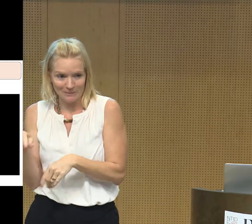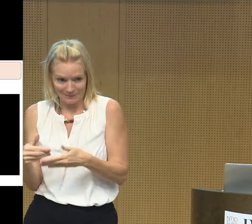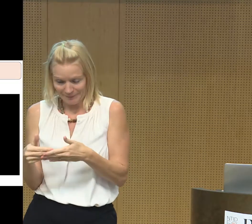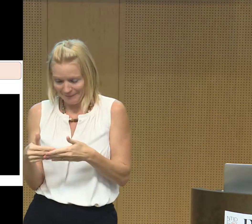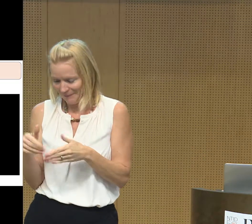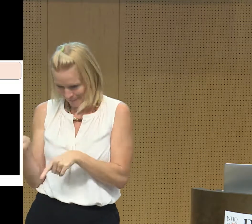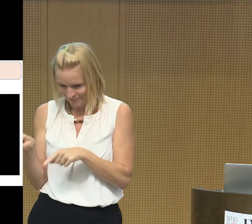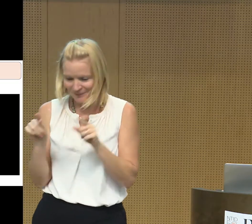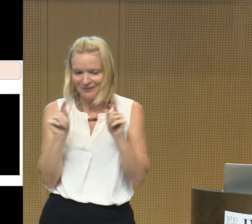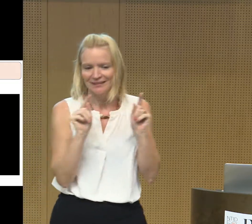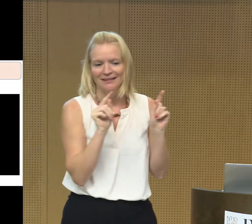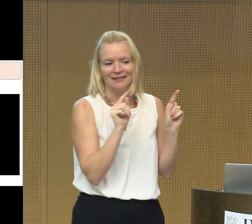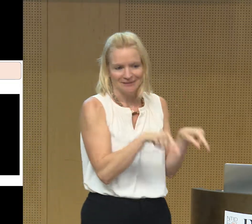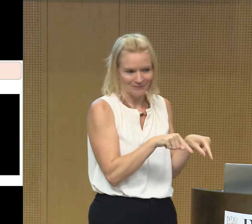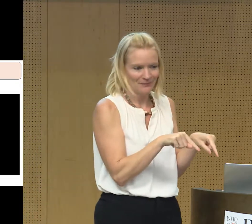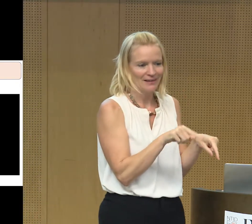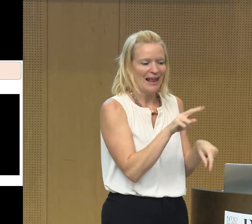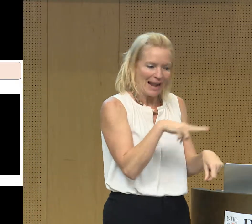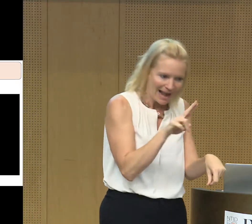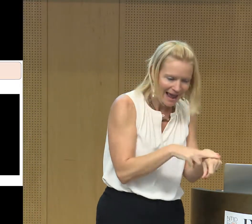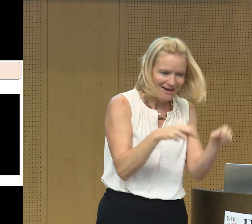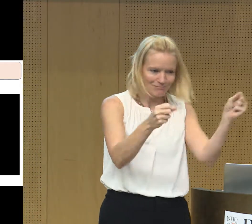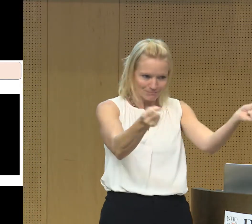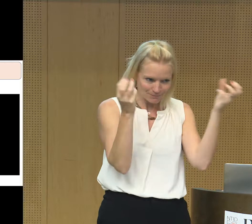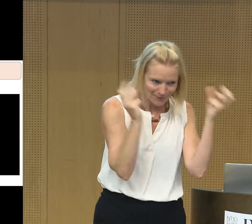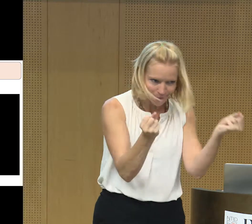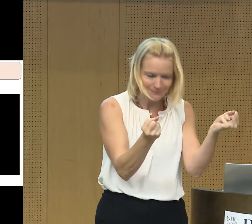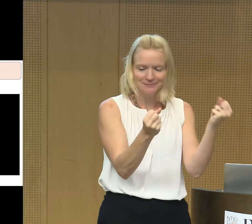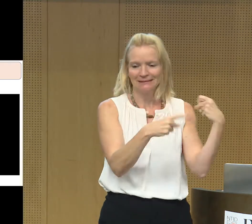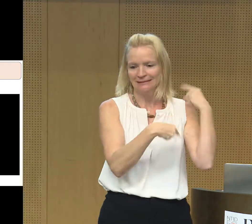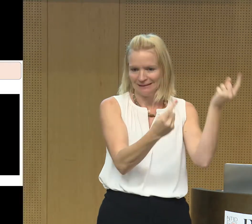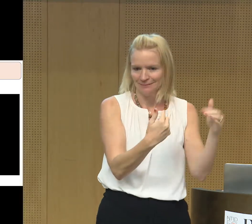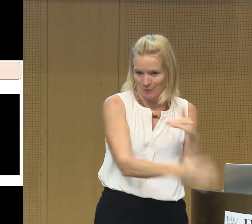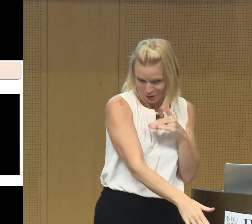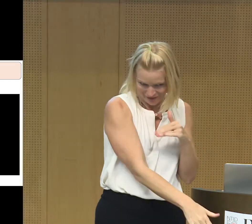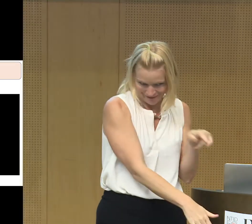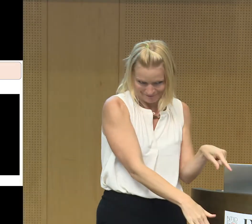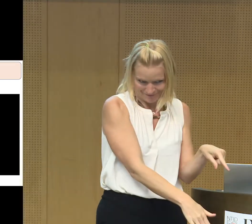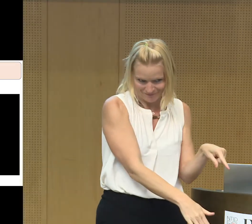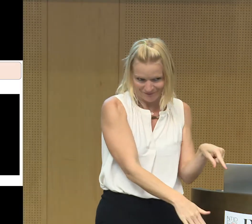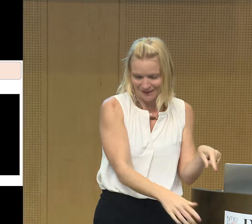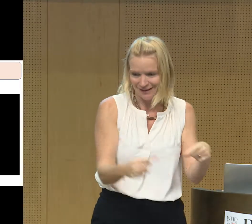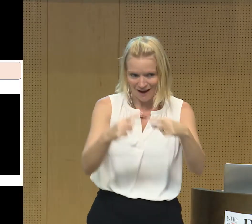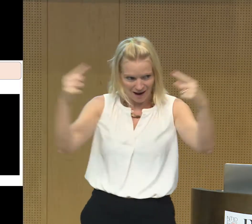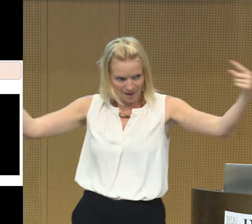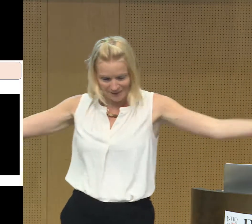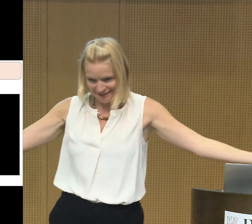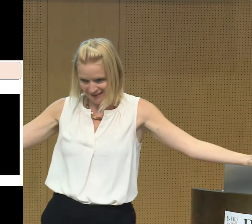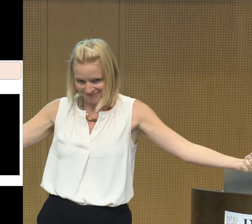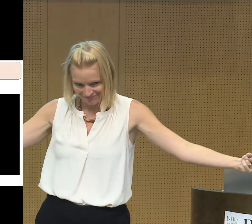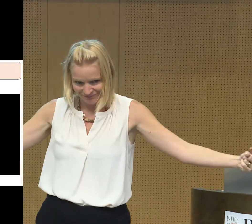They're about 25 years old. The other group of adults have been signing since birth.